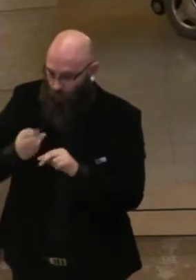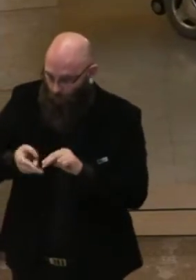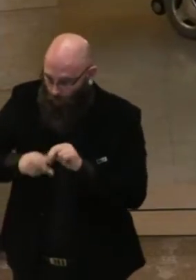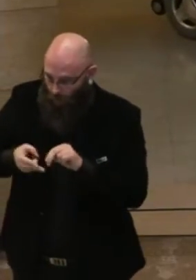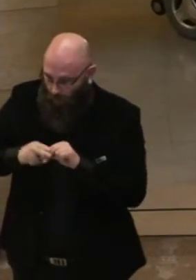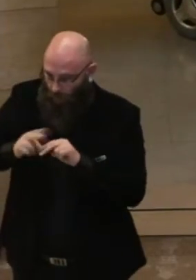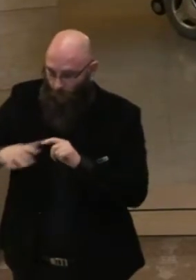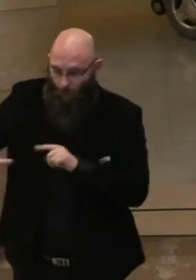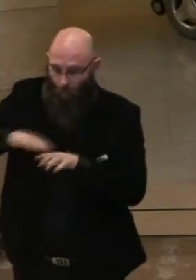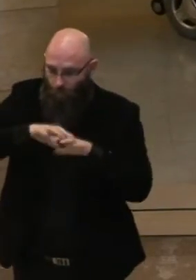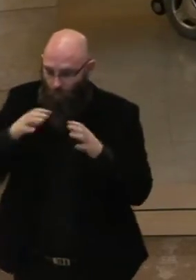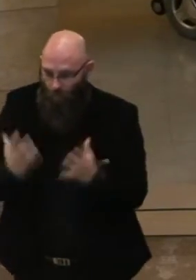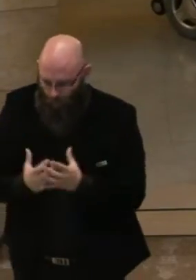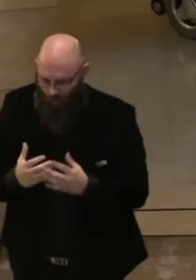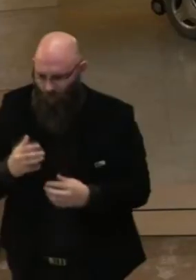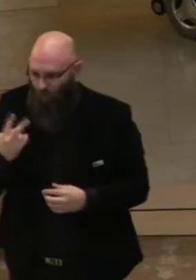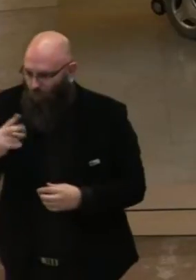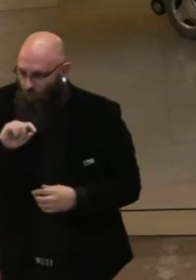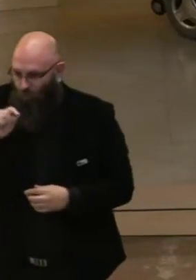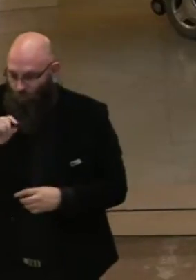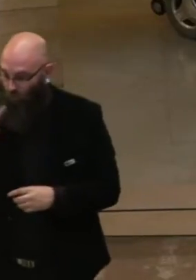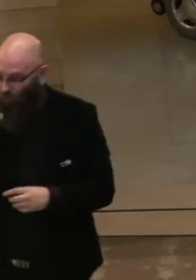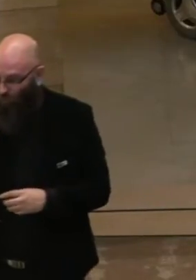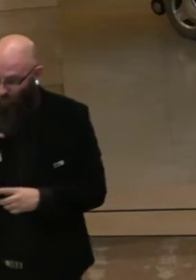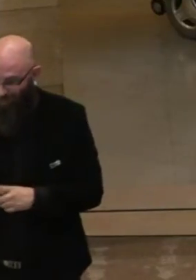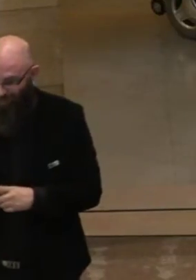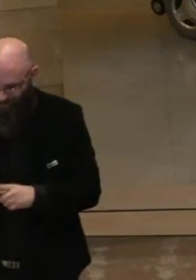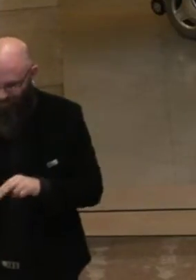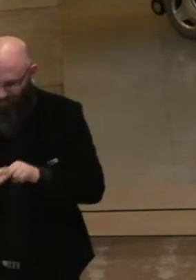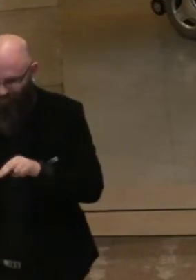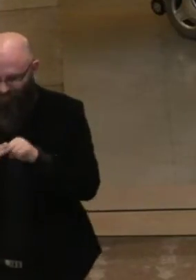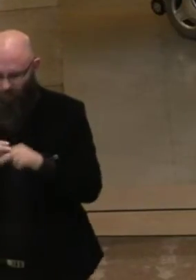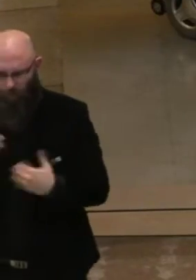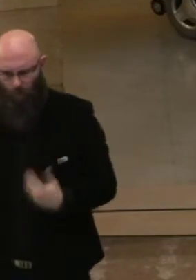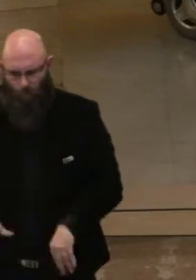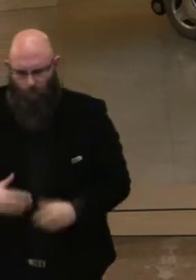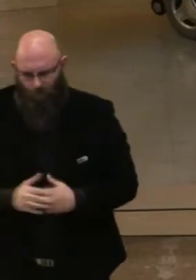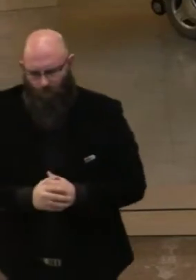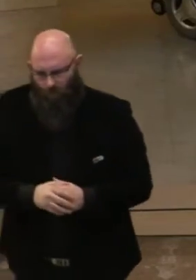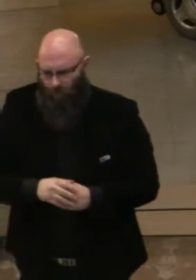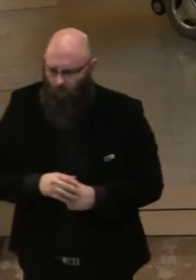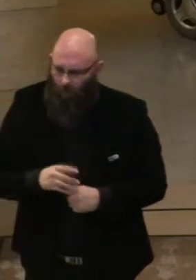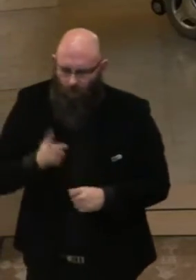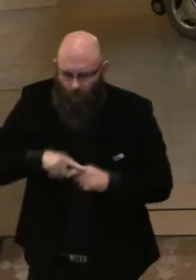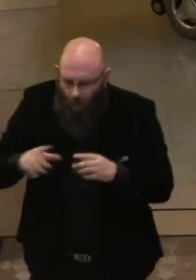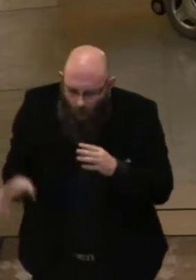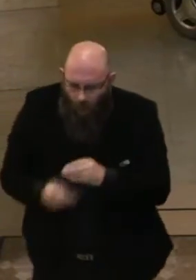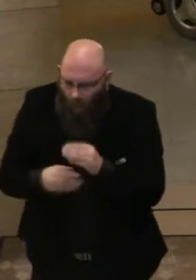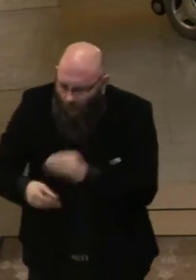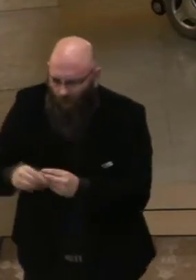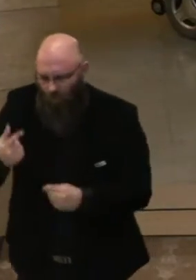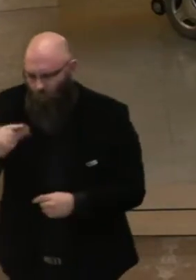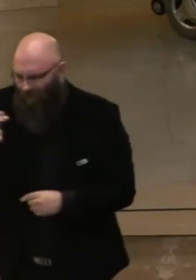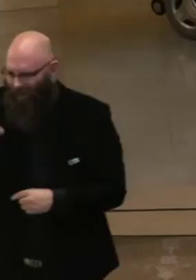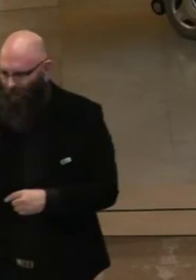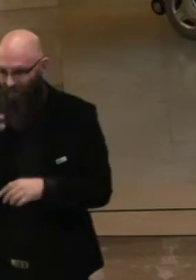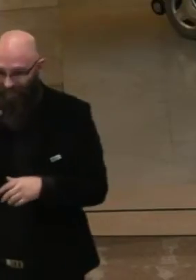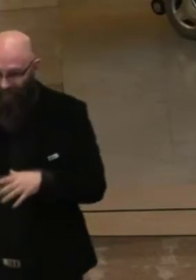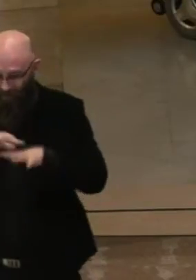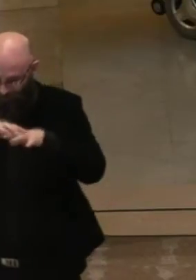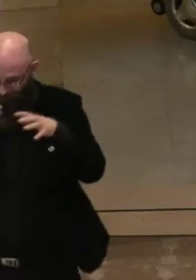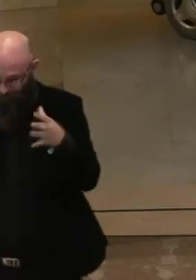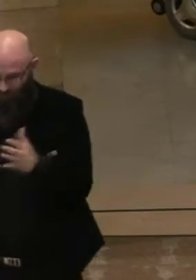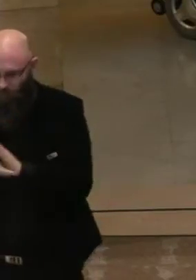270 gigatons into the atmosphere of greenhouse gases. If Minnesota begins now, and I mean